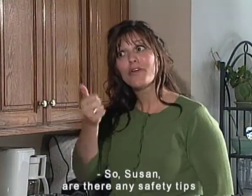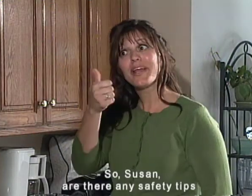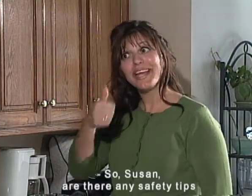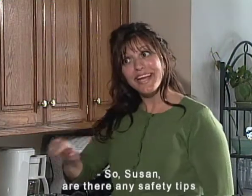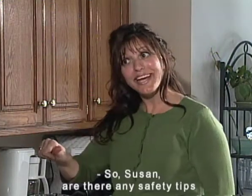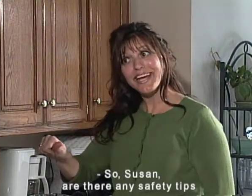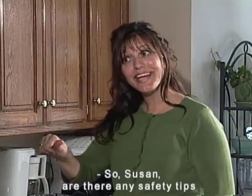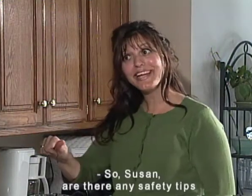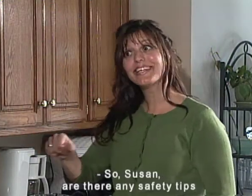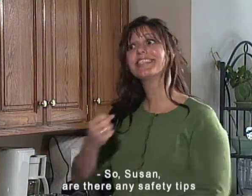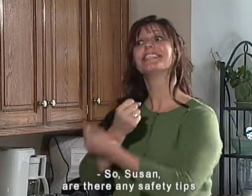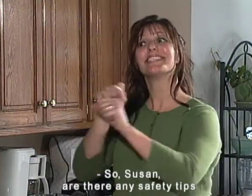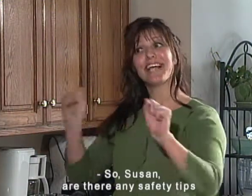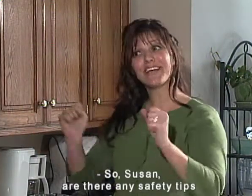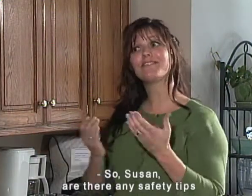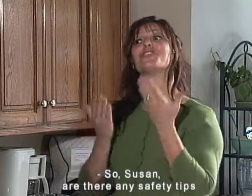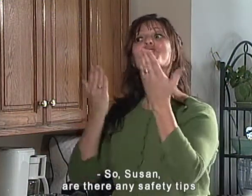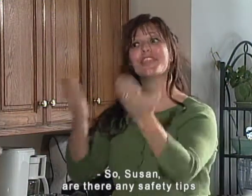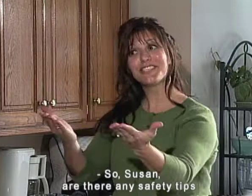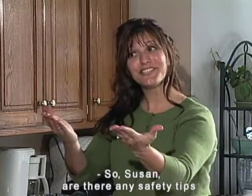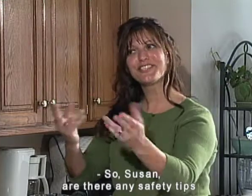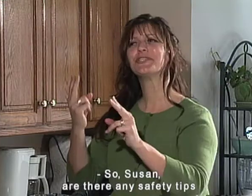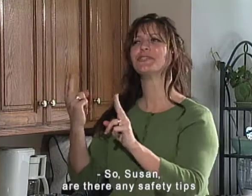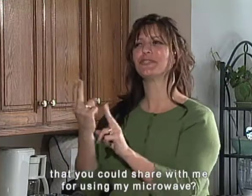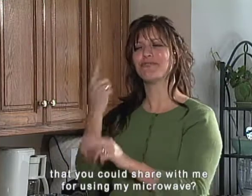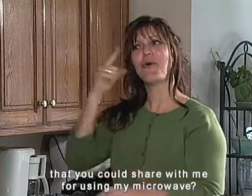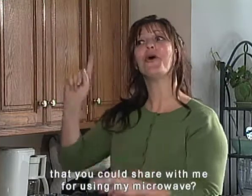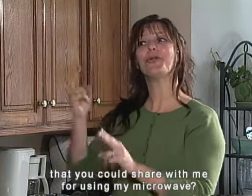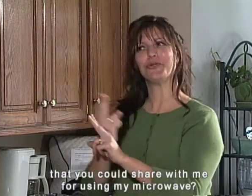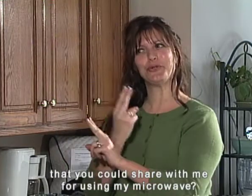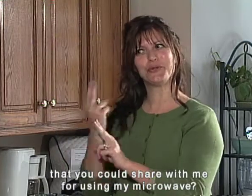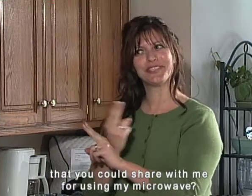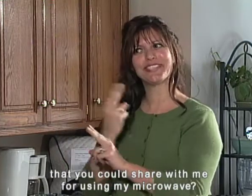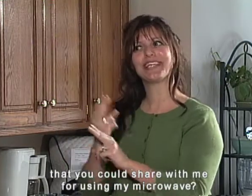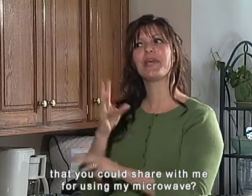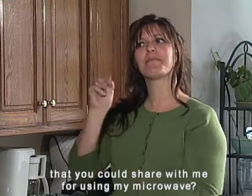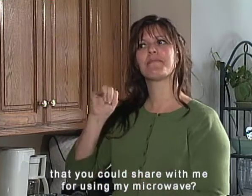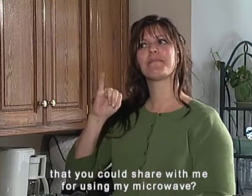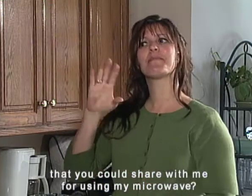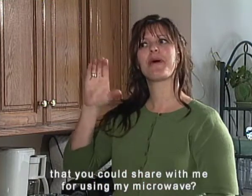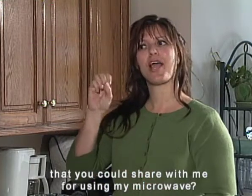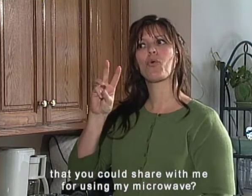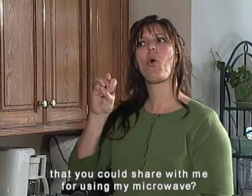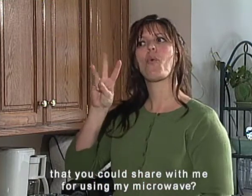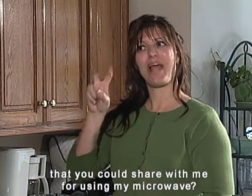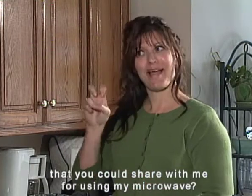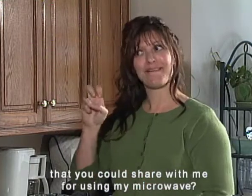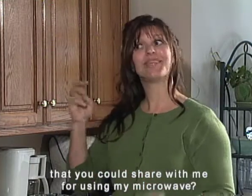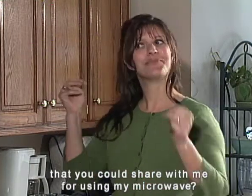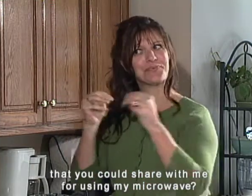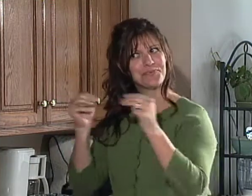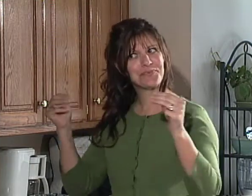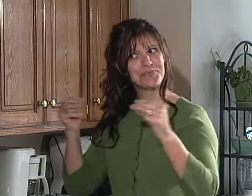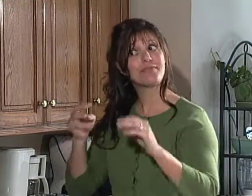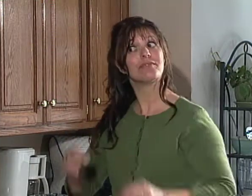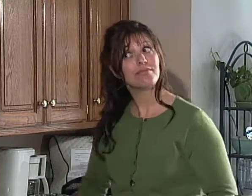So Susan, are there any safety tips that you could share with me for using my microwave?